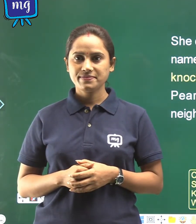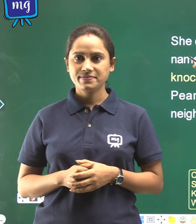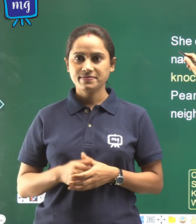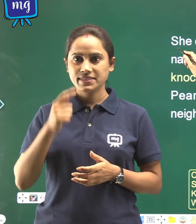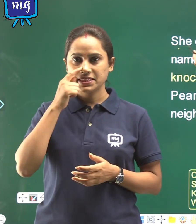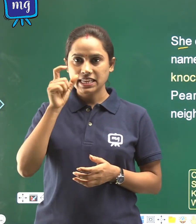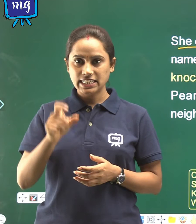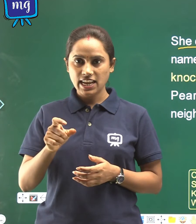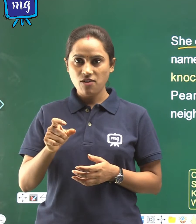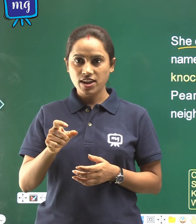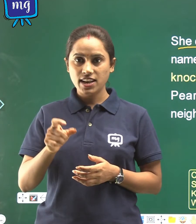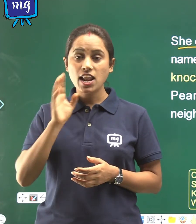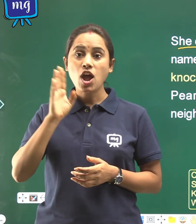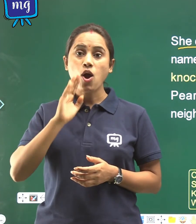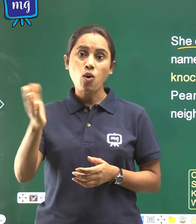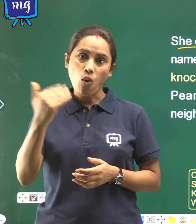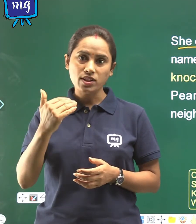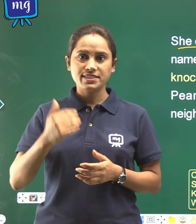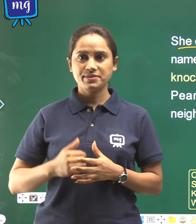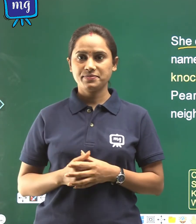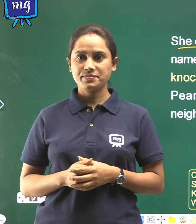She even calls